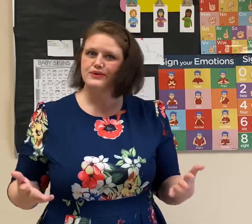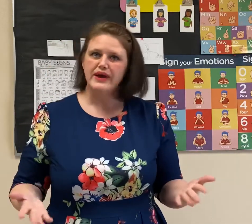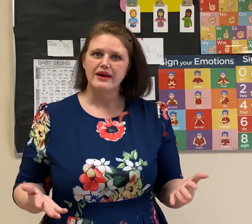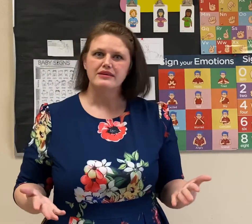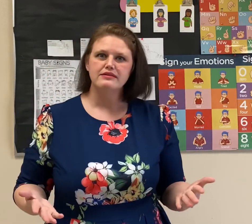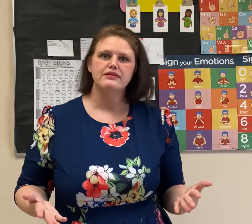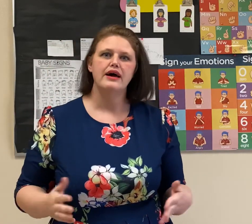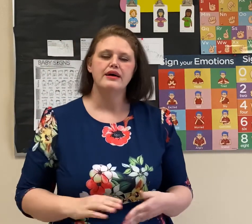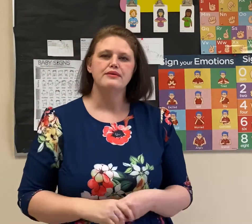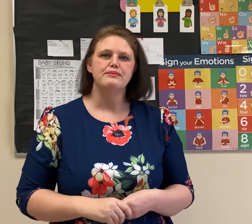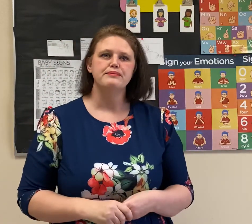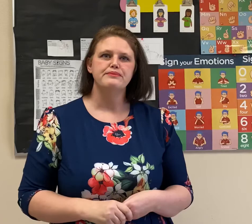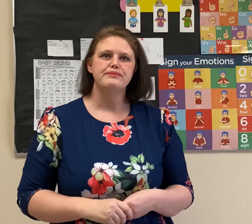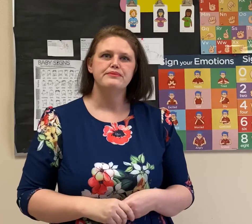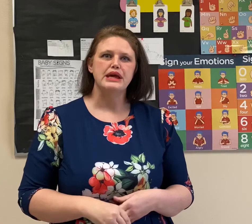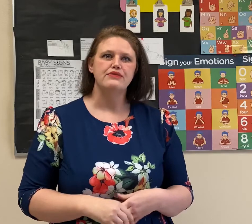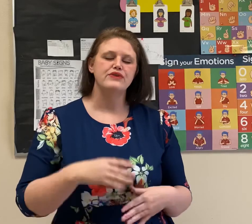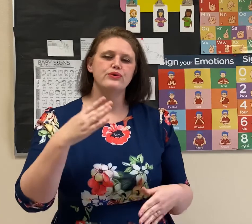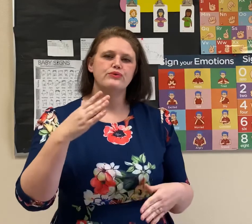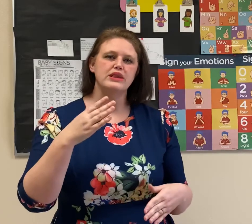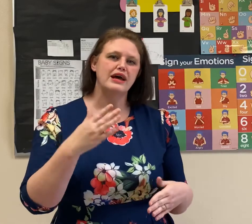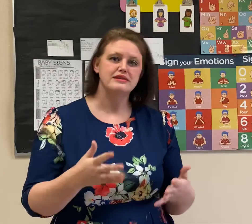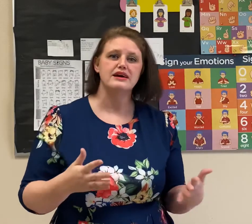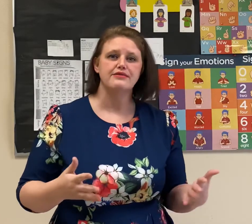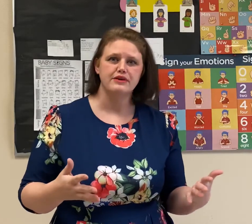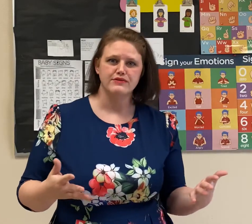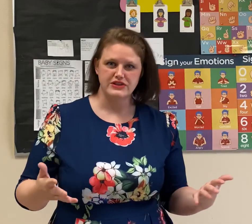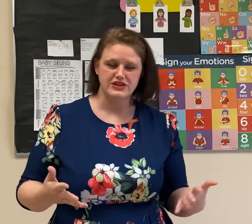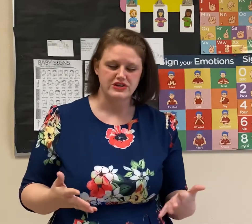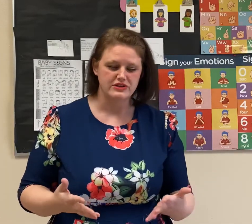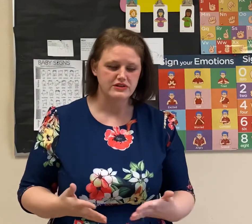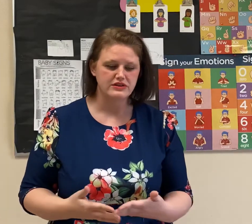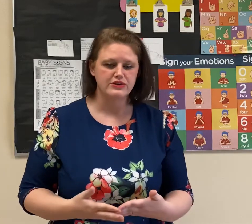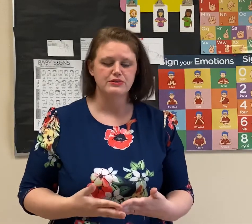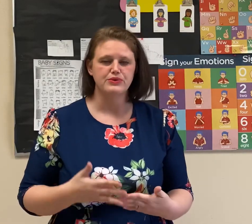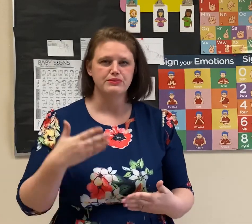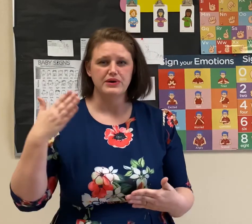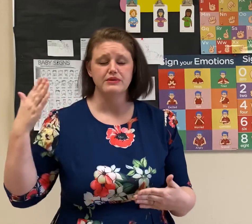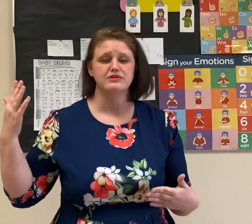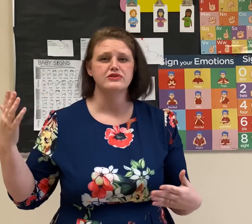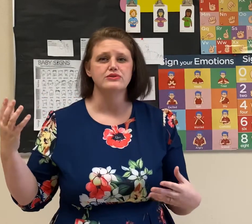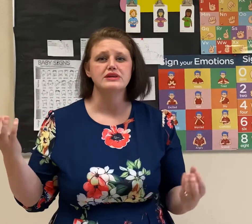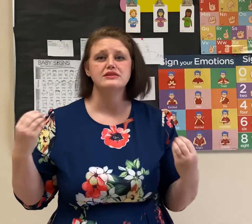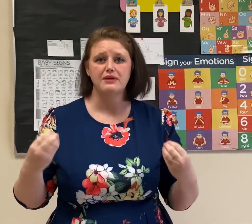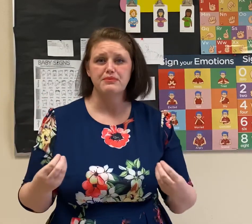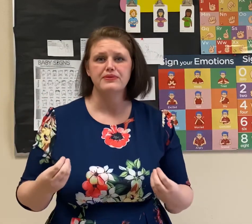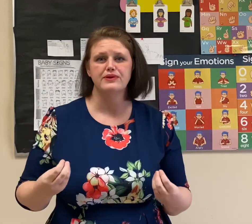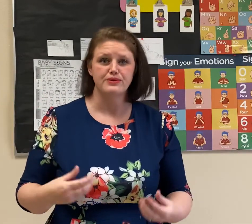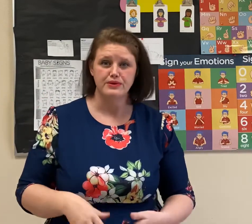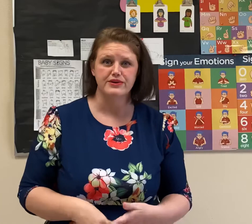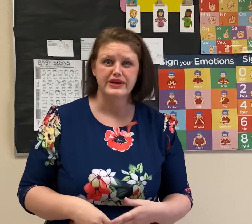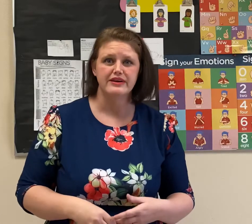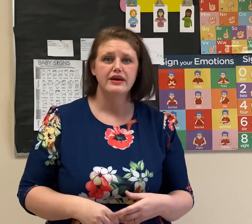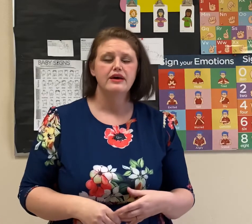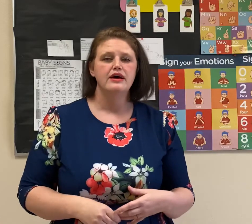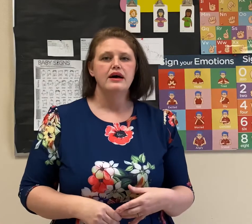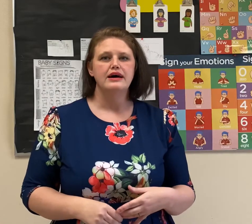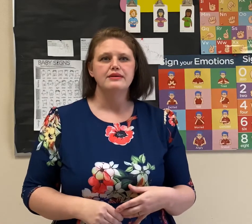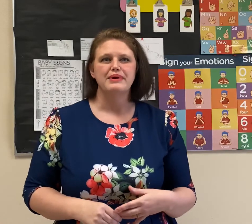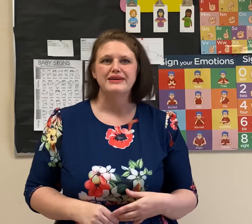okay. If you would like to have conversations, you're more than welcome to in-depth your learning. I